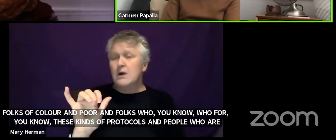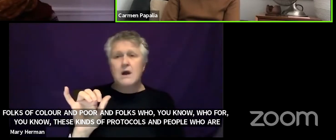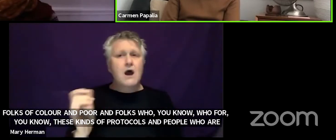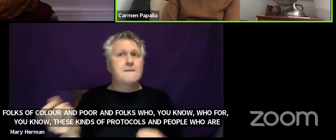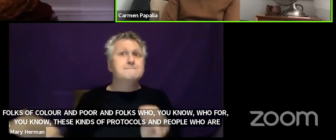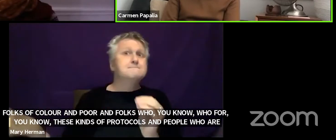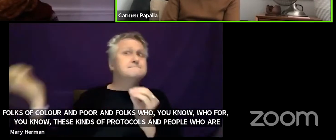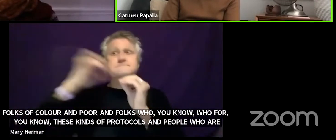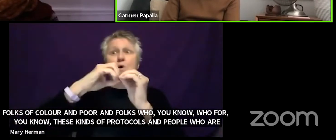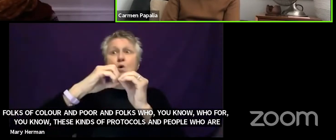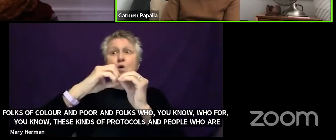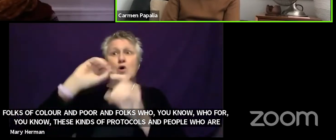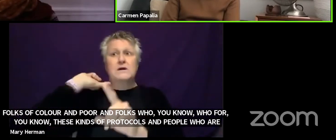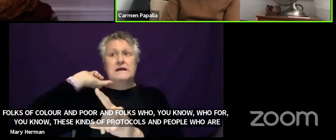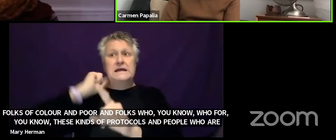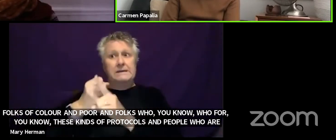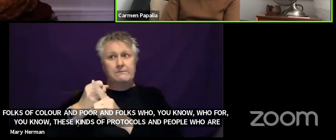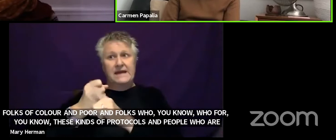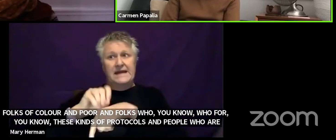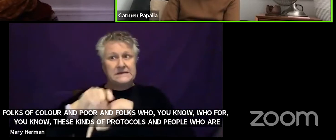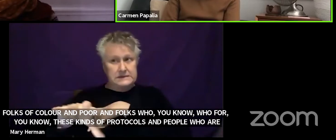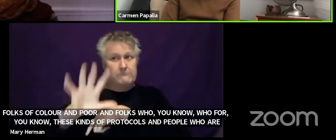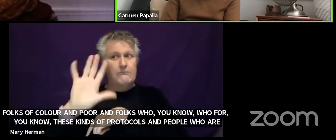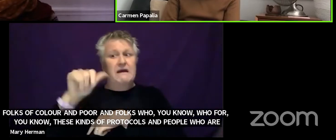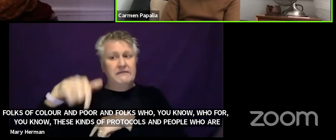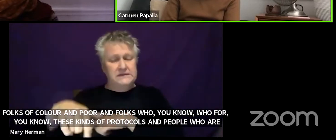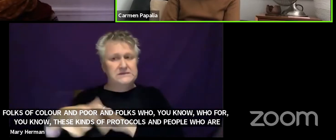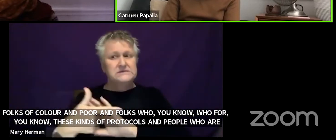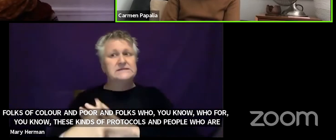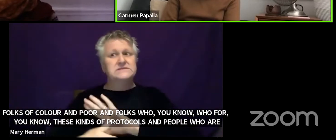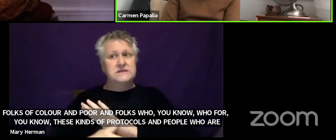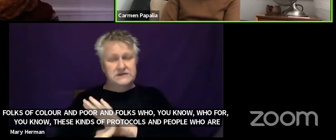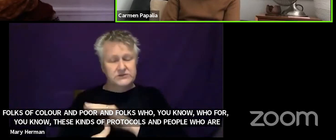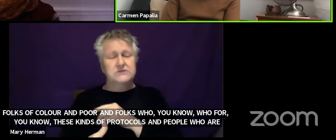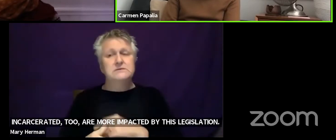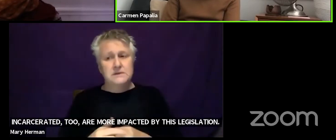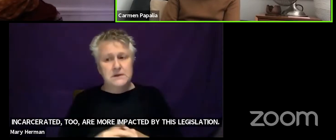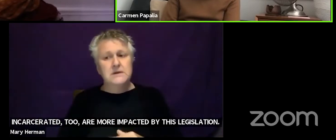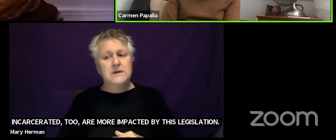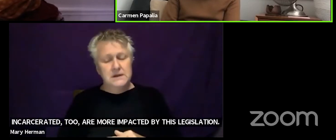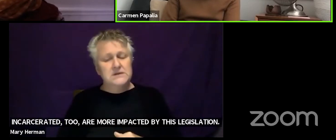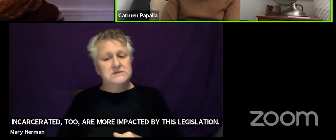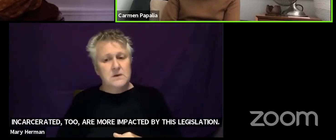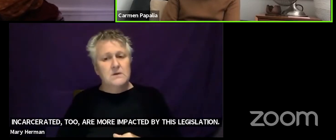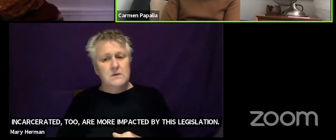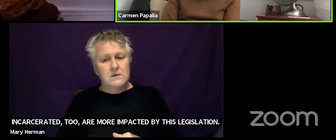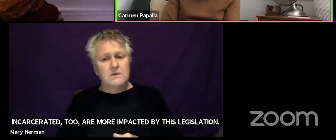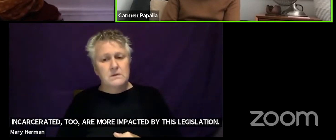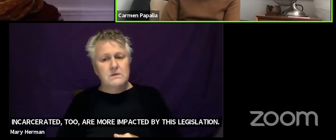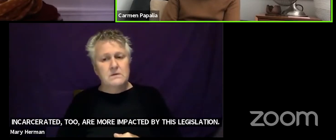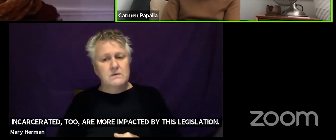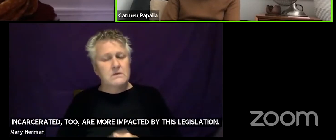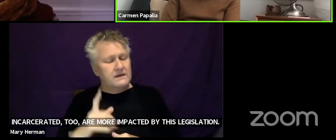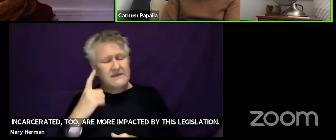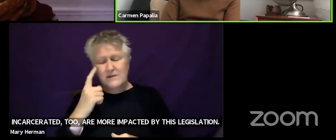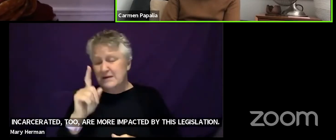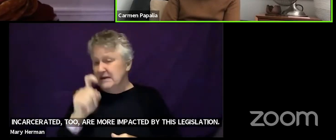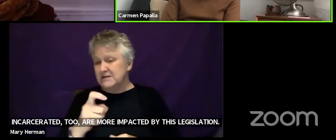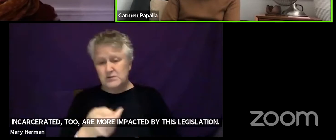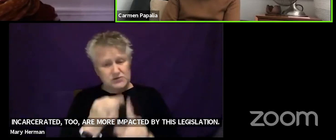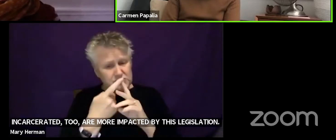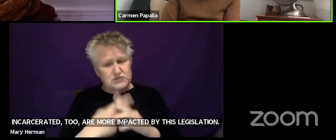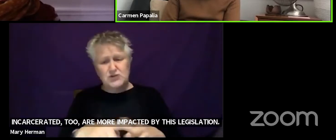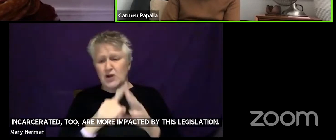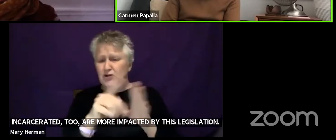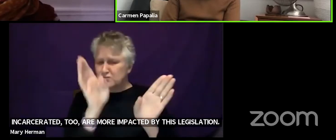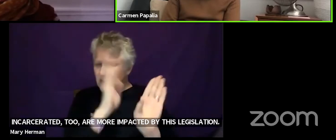this legislation. So I think we need to start organizing, and just this, I mean,